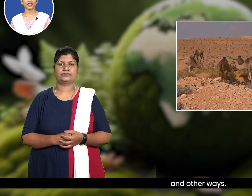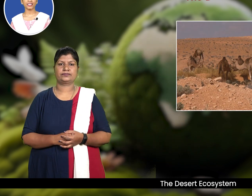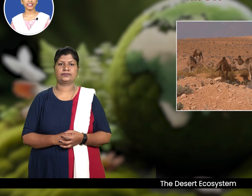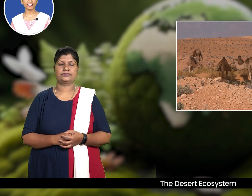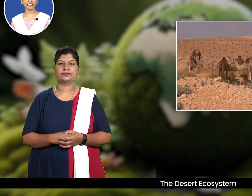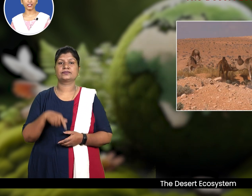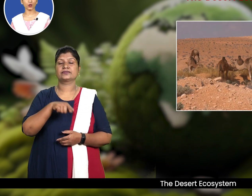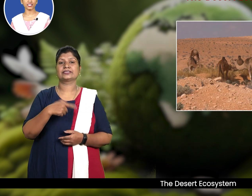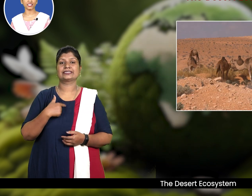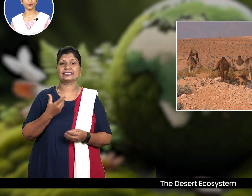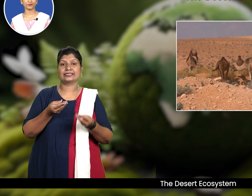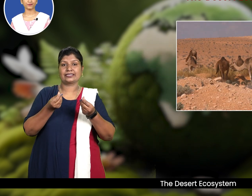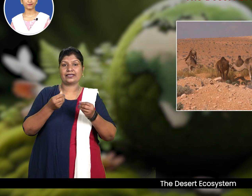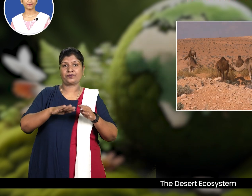The desert ecosystem.